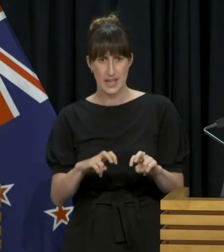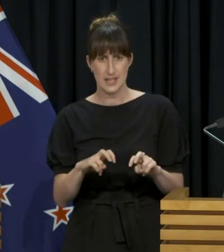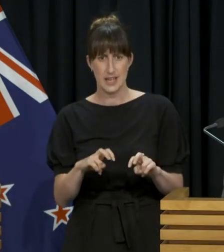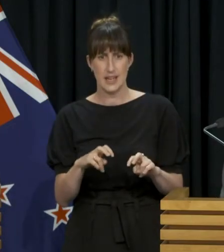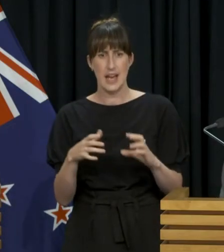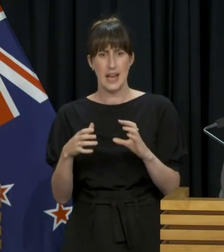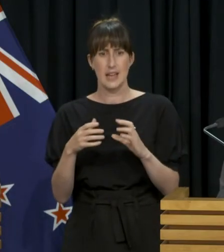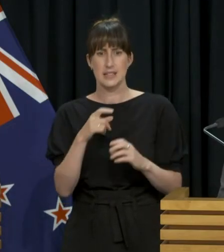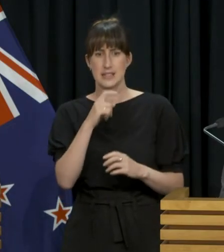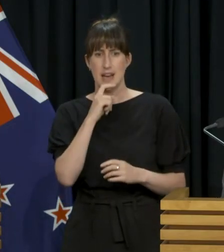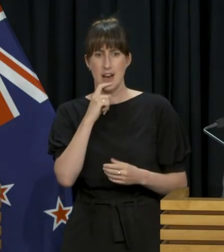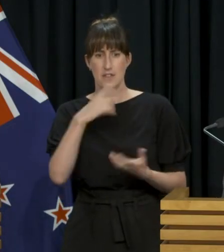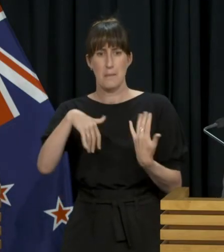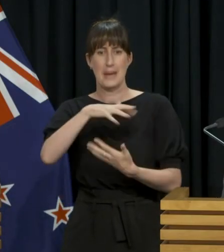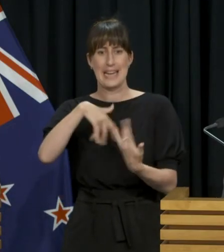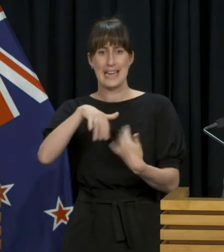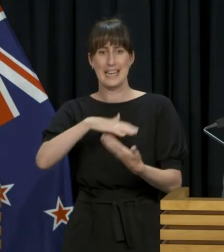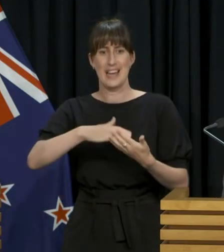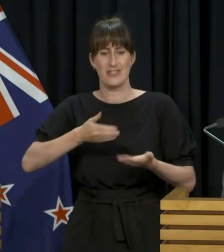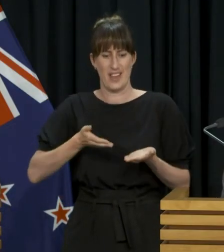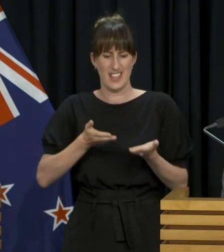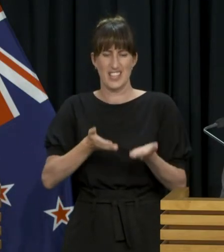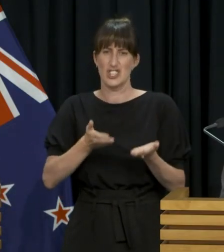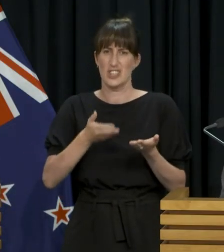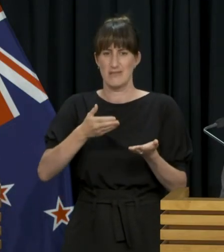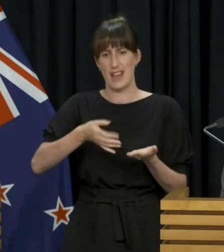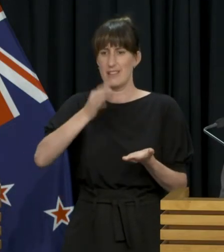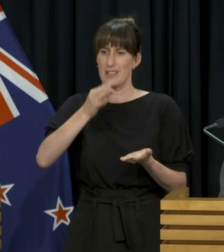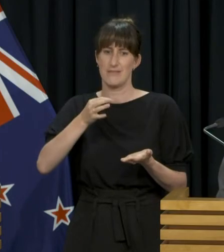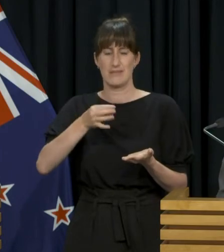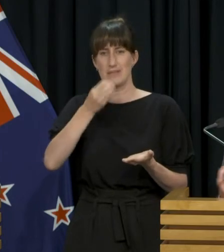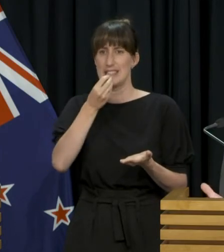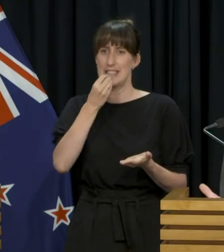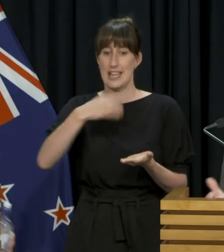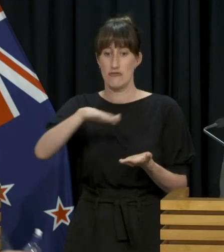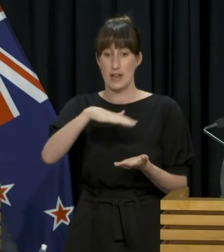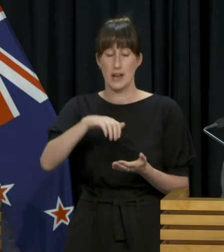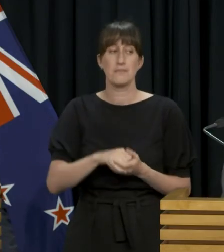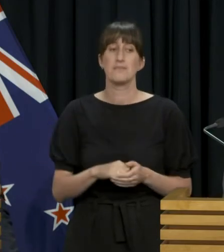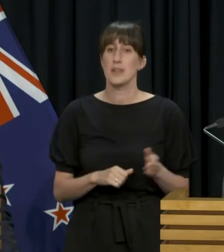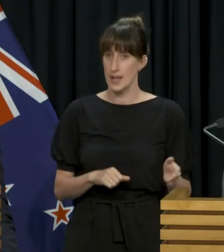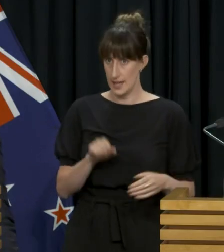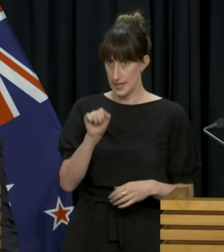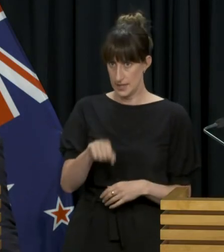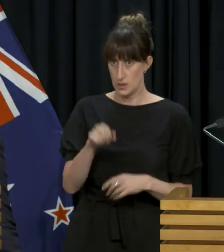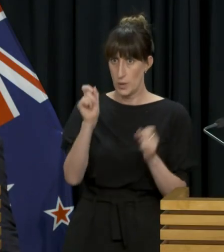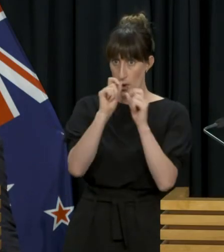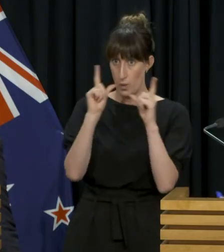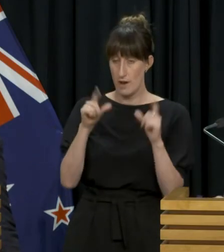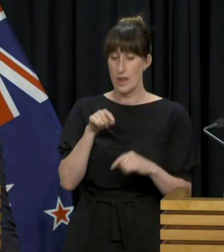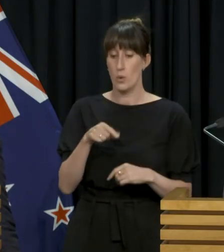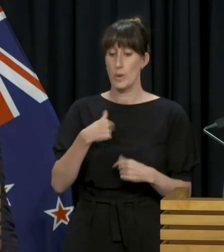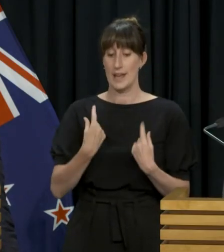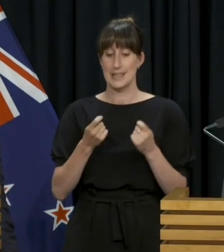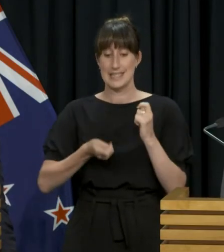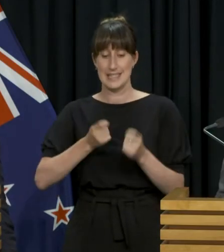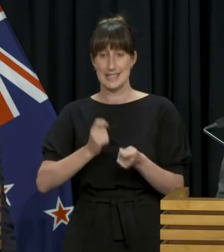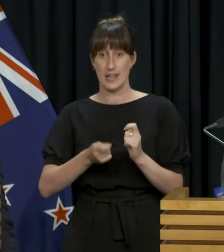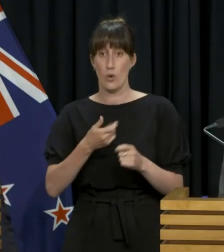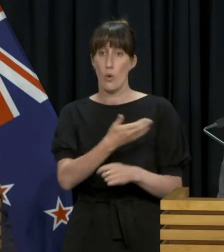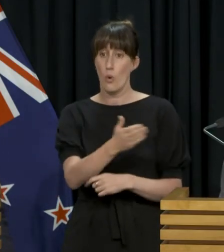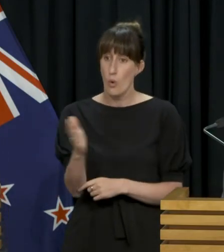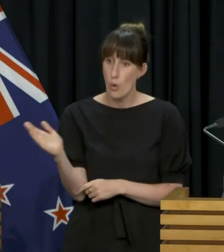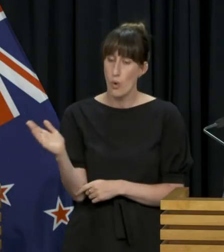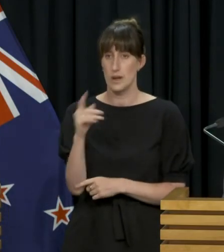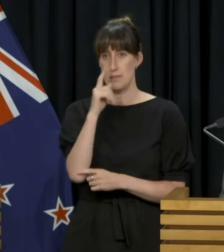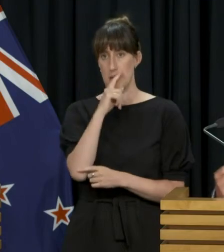that's why we have tested not just the co-workers in the laundry part, but all those working at that site, and indeed all the